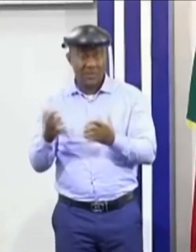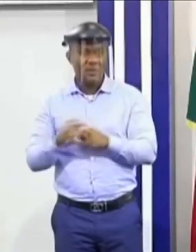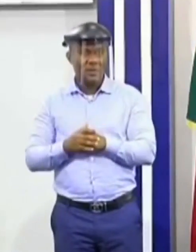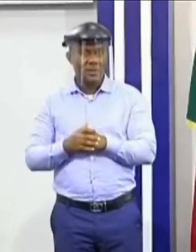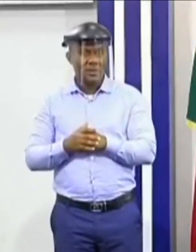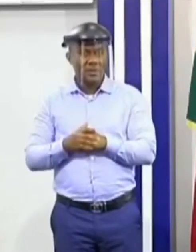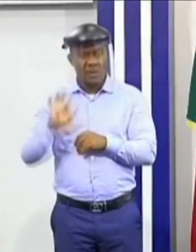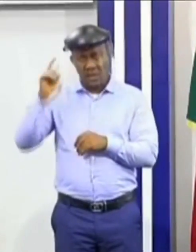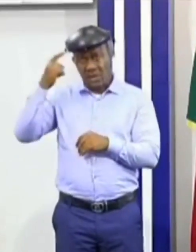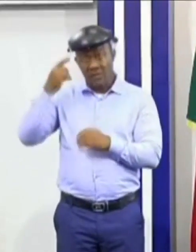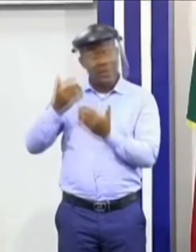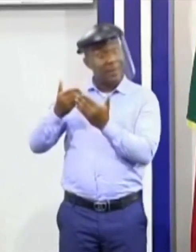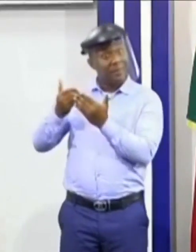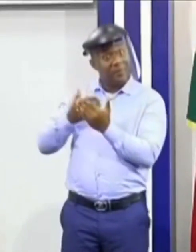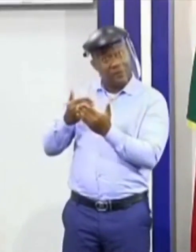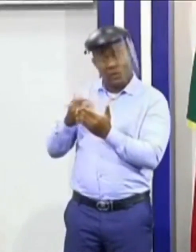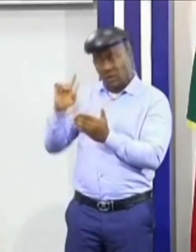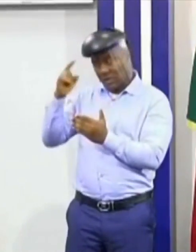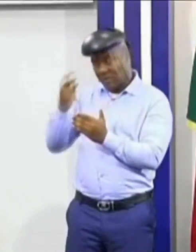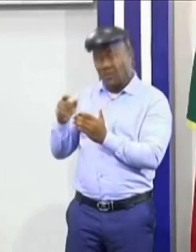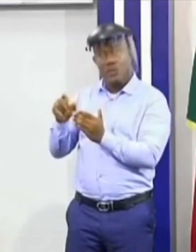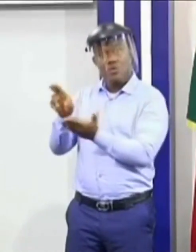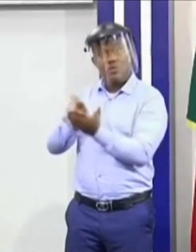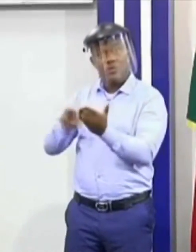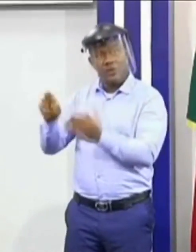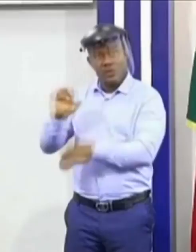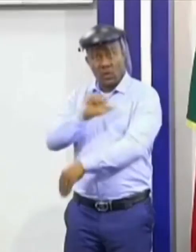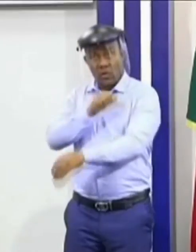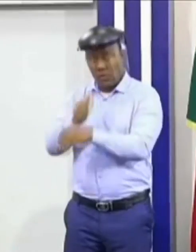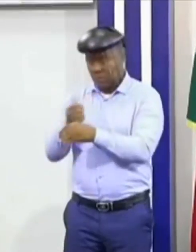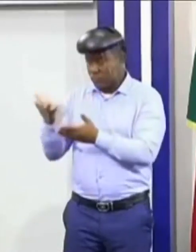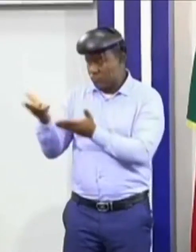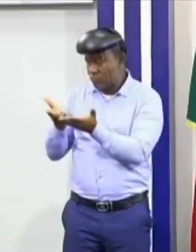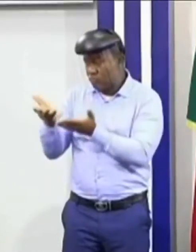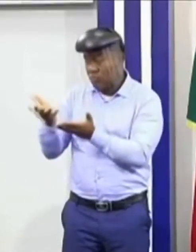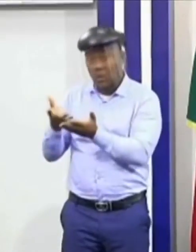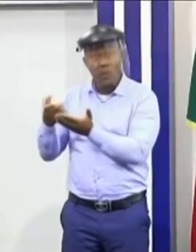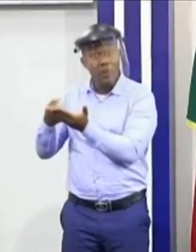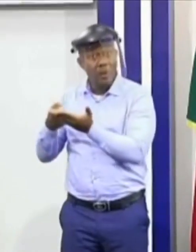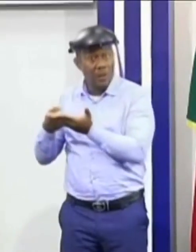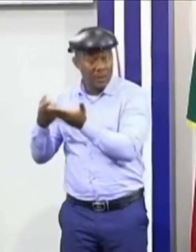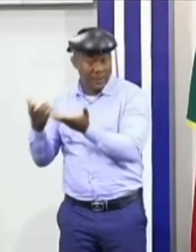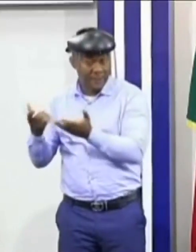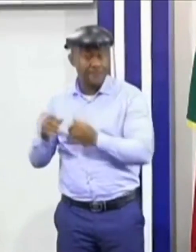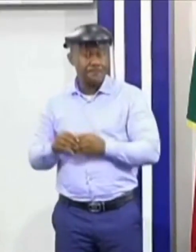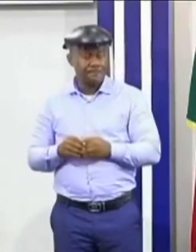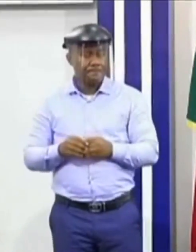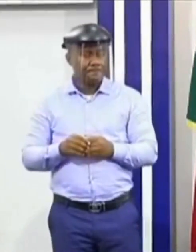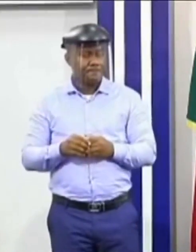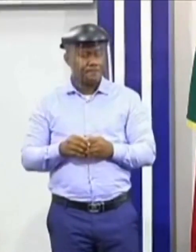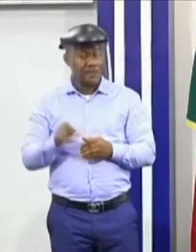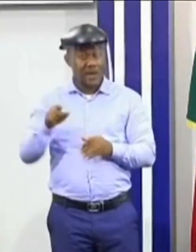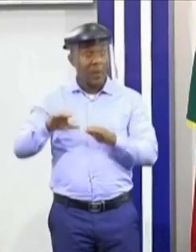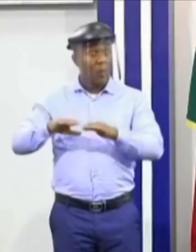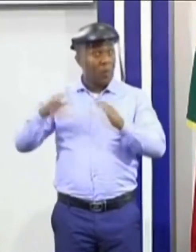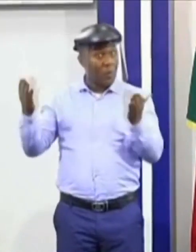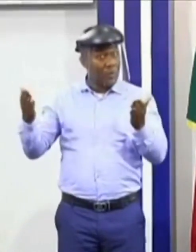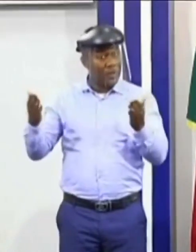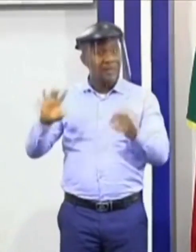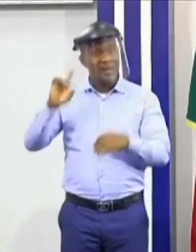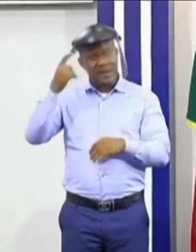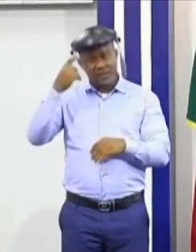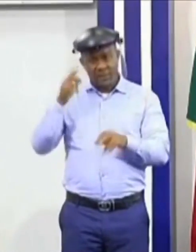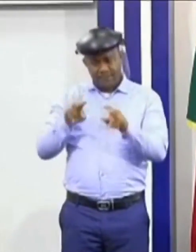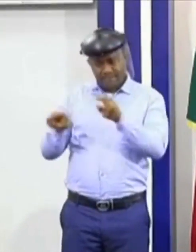and government. Government continues to observe the activities on campuses, even as we engage with other